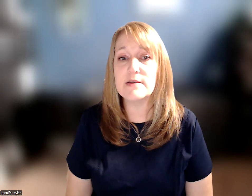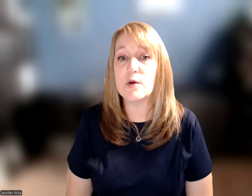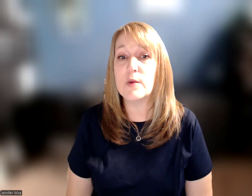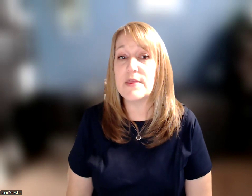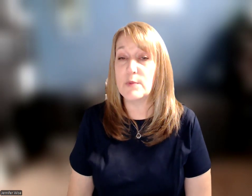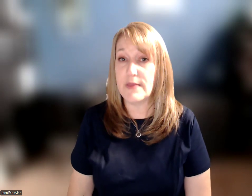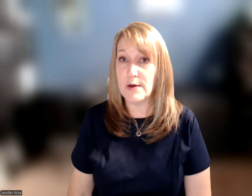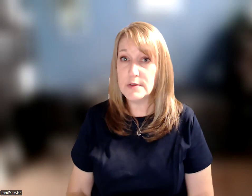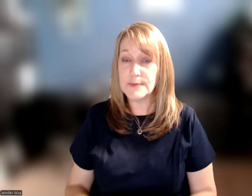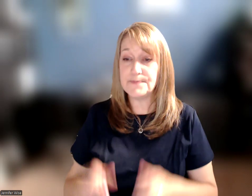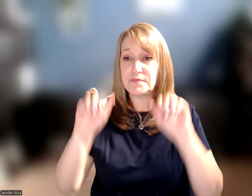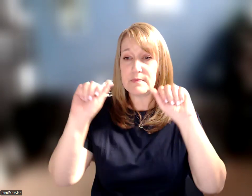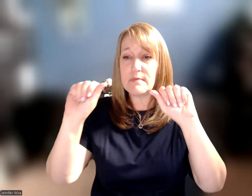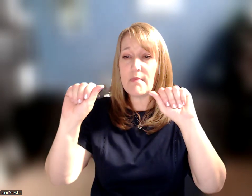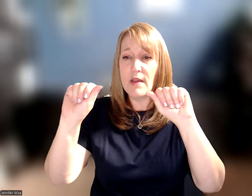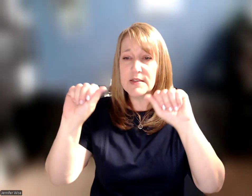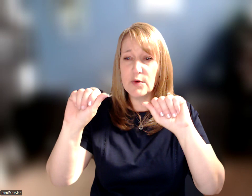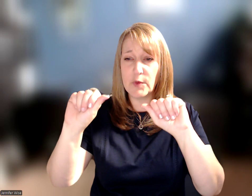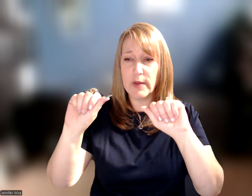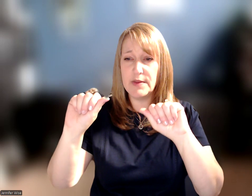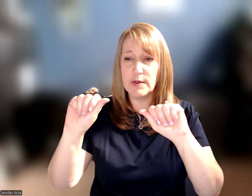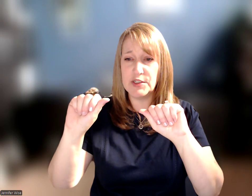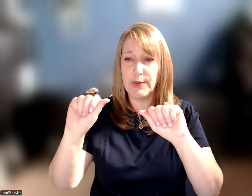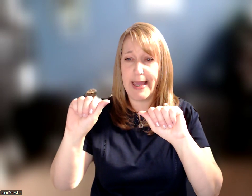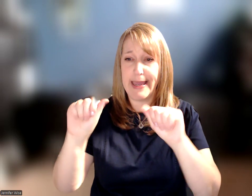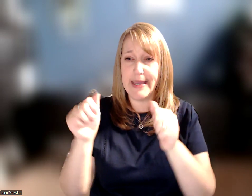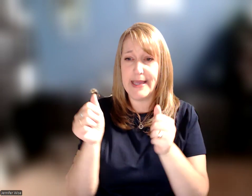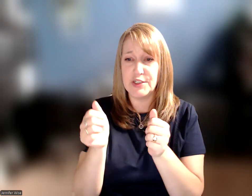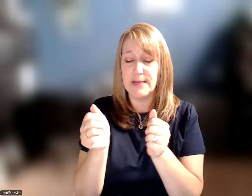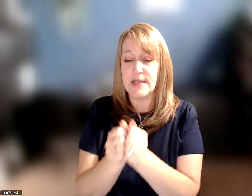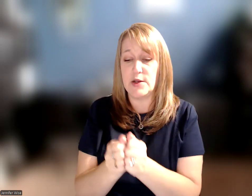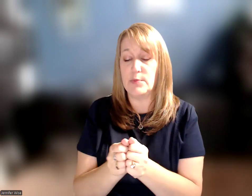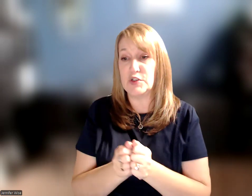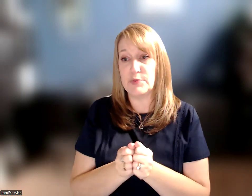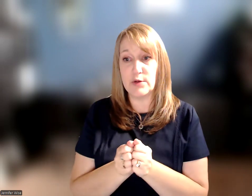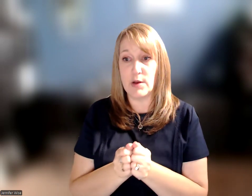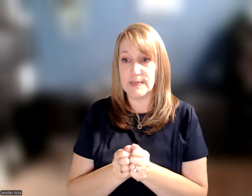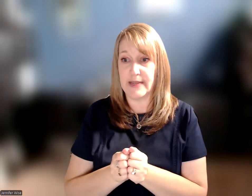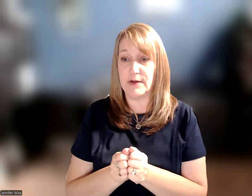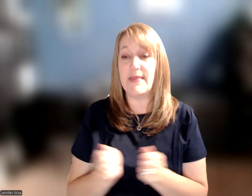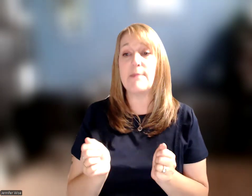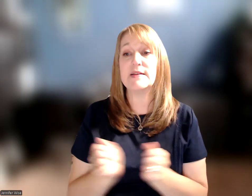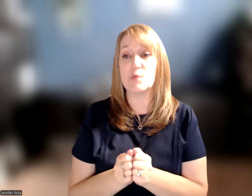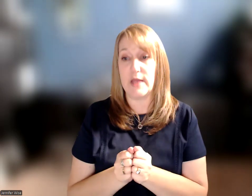are with and without. So for with, you want two A hand shapes and you just bring your palms together, and that means with.